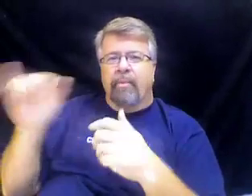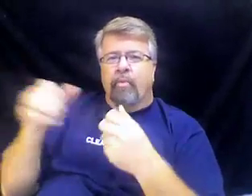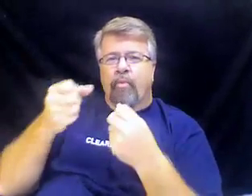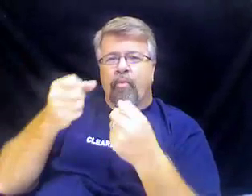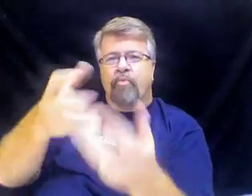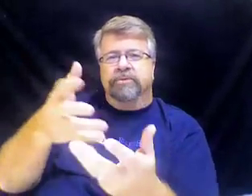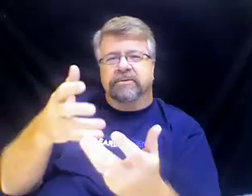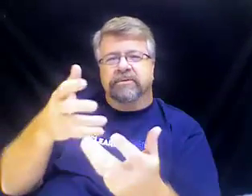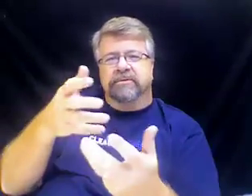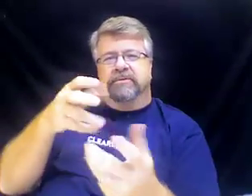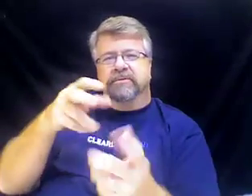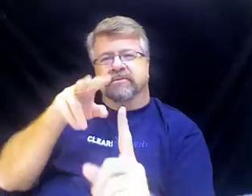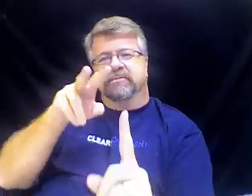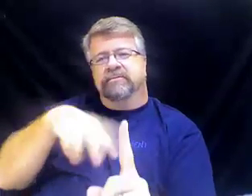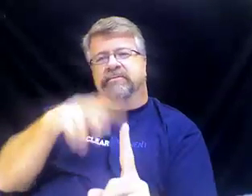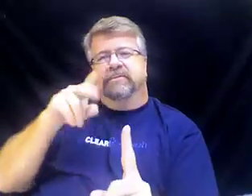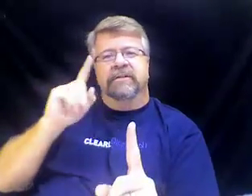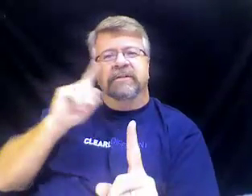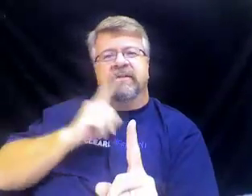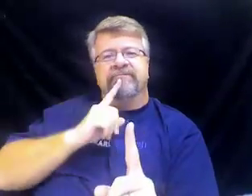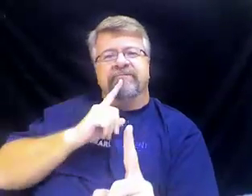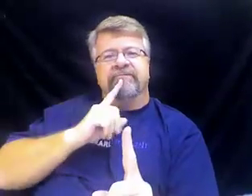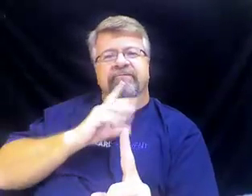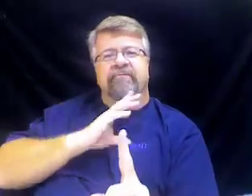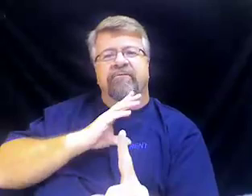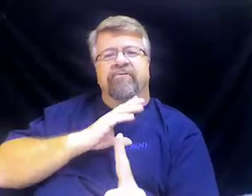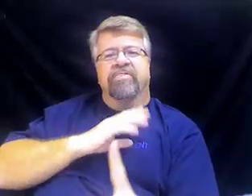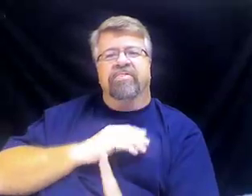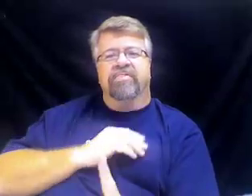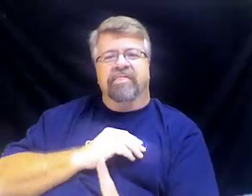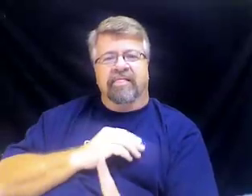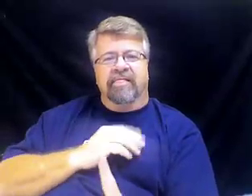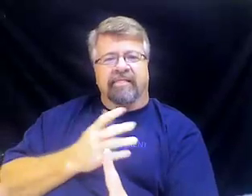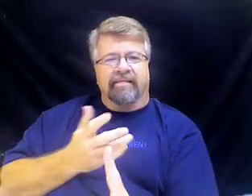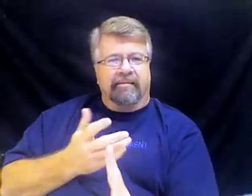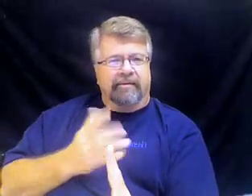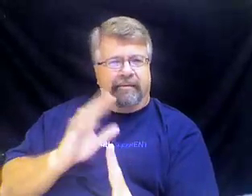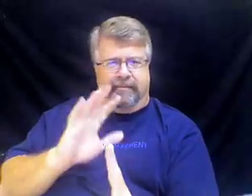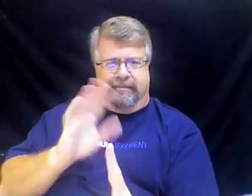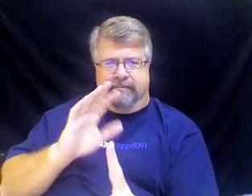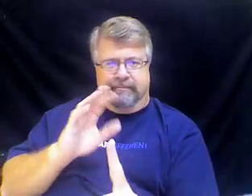Do what? Do what doing. Do what I'm doing.